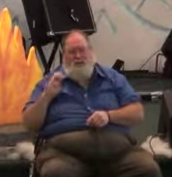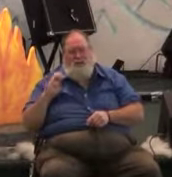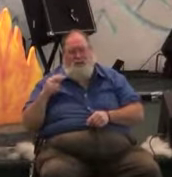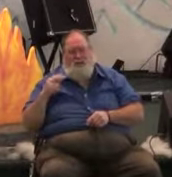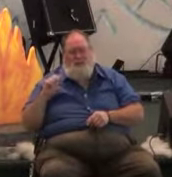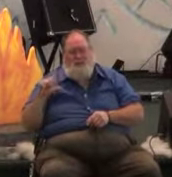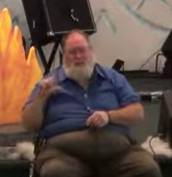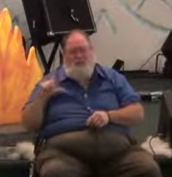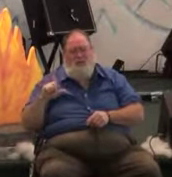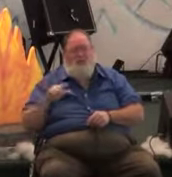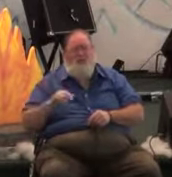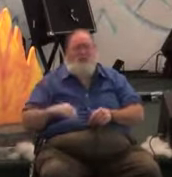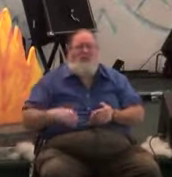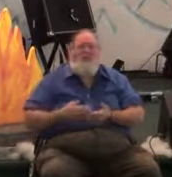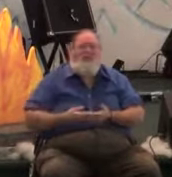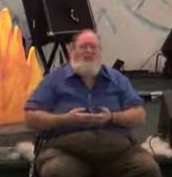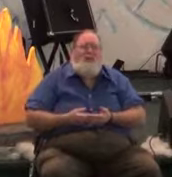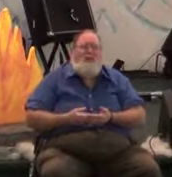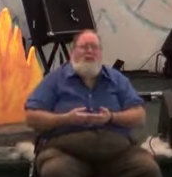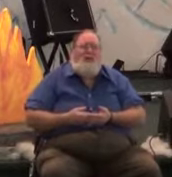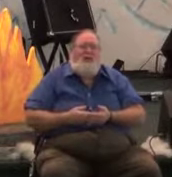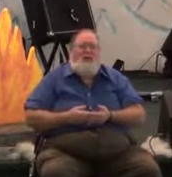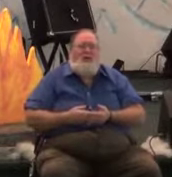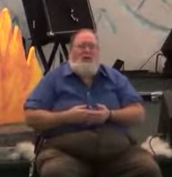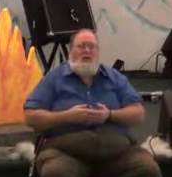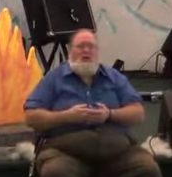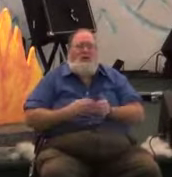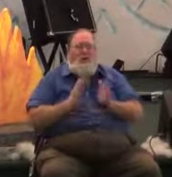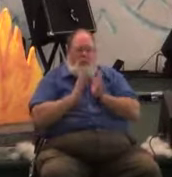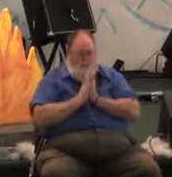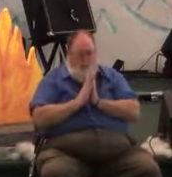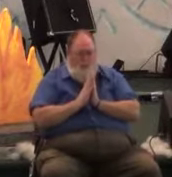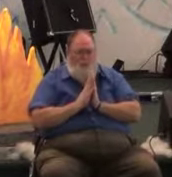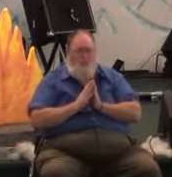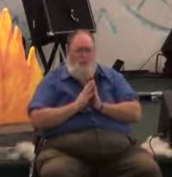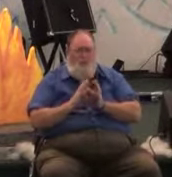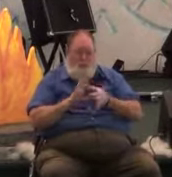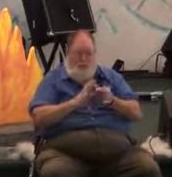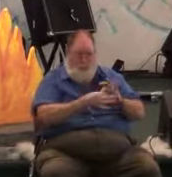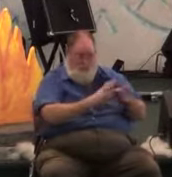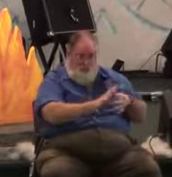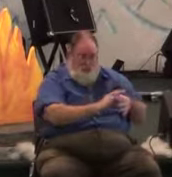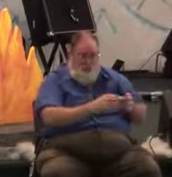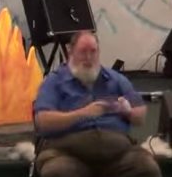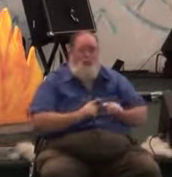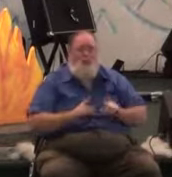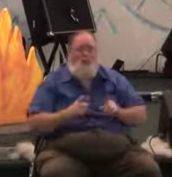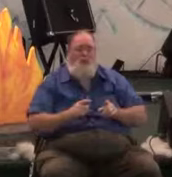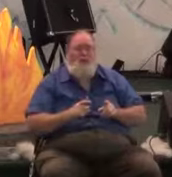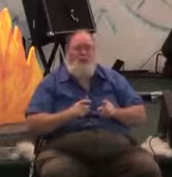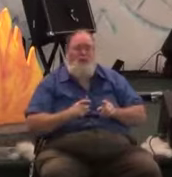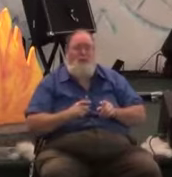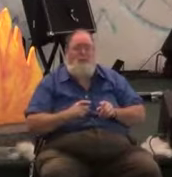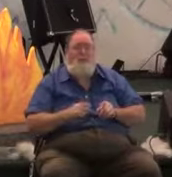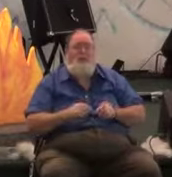And here she's dismissed and doing really good. She's got some cuts and bruises. But the